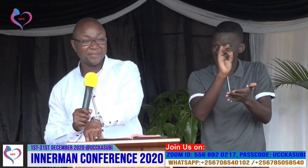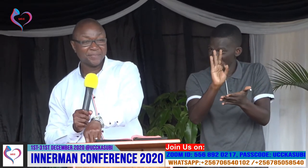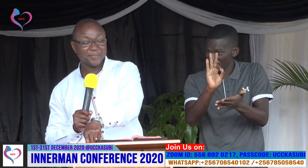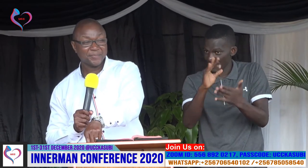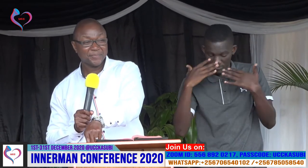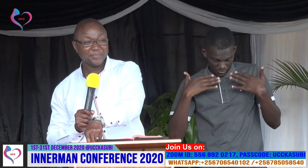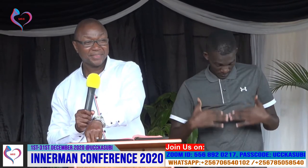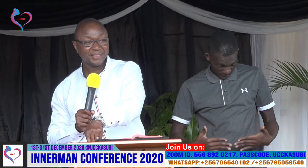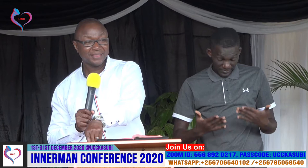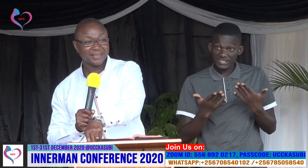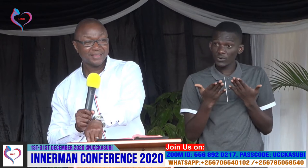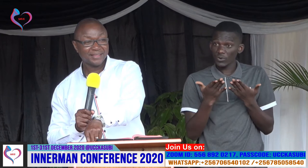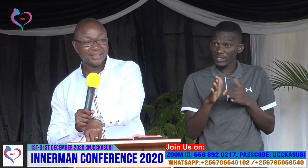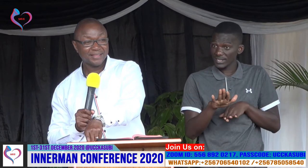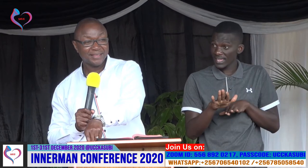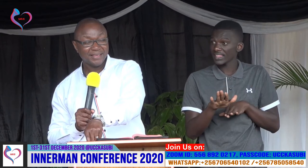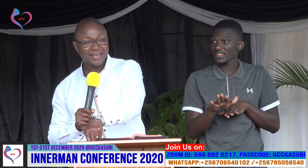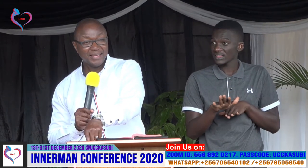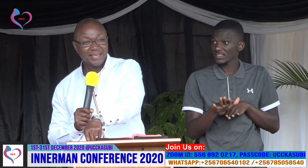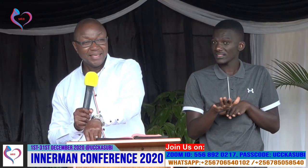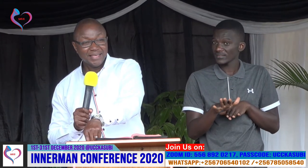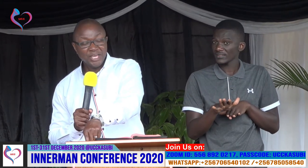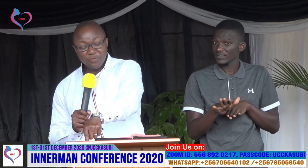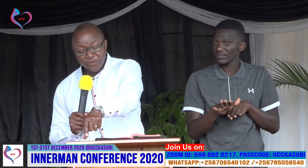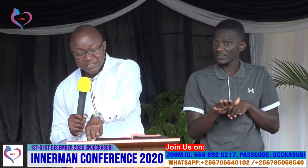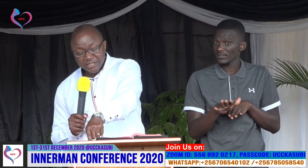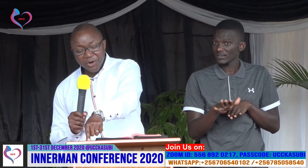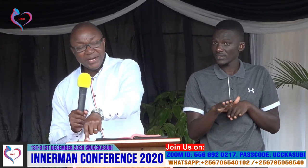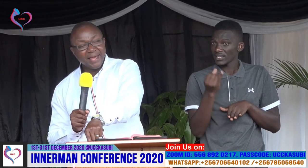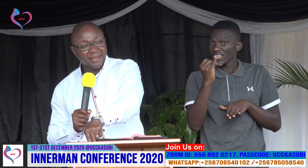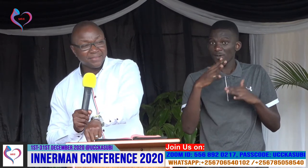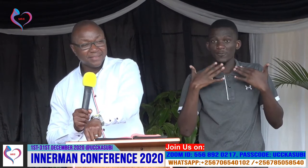death. Kugenda kuba nga chava mukufa kuno kwa uliwo. If